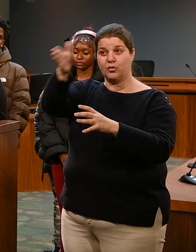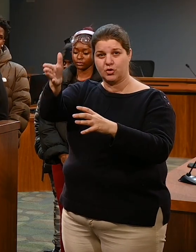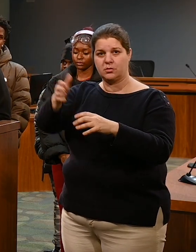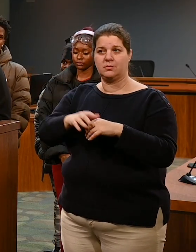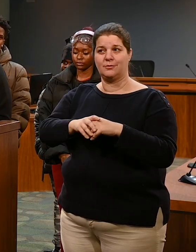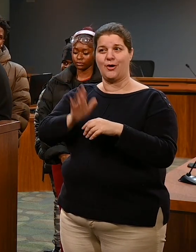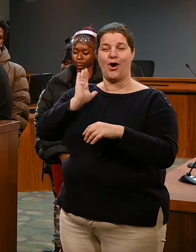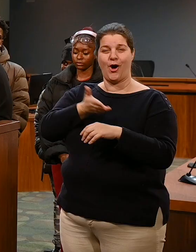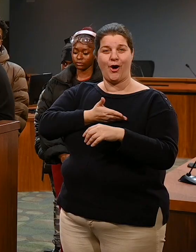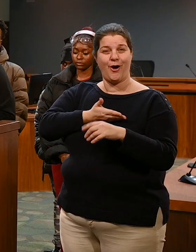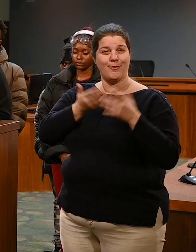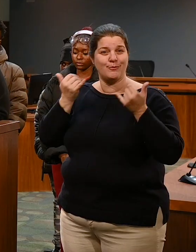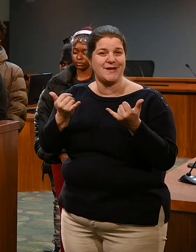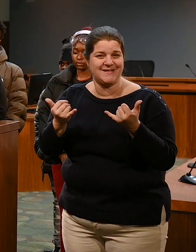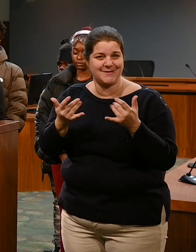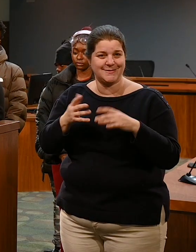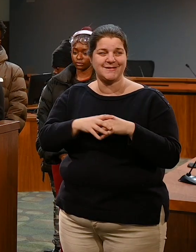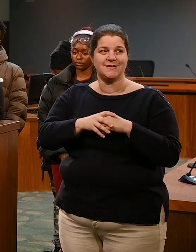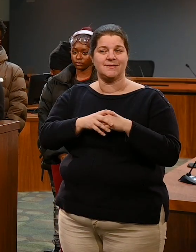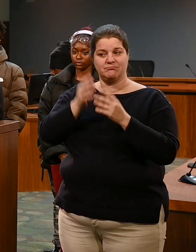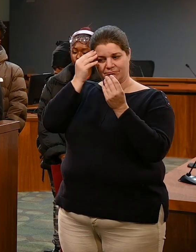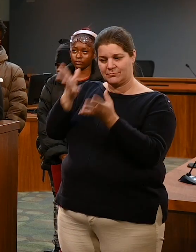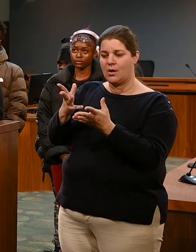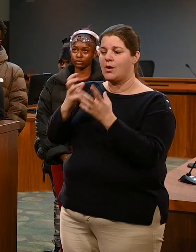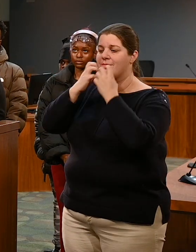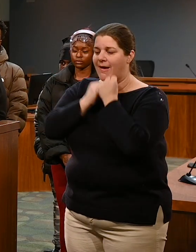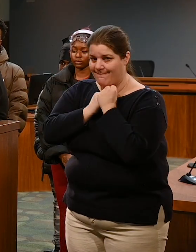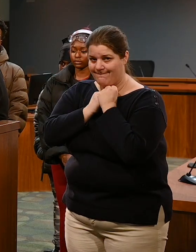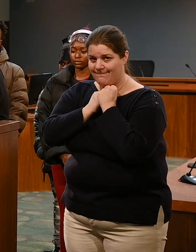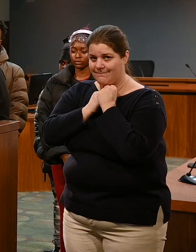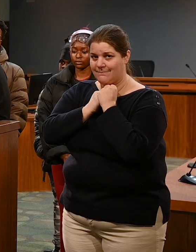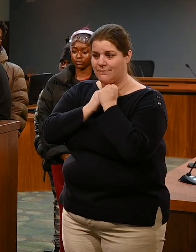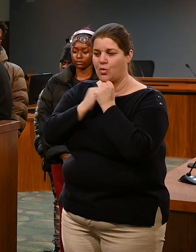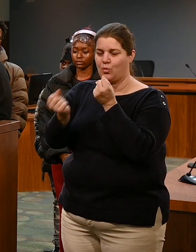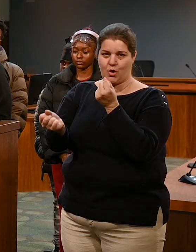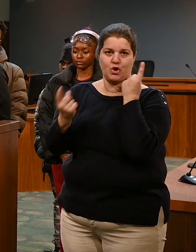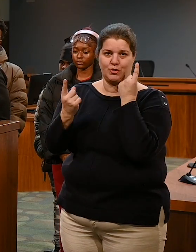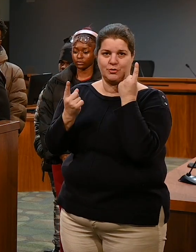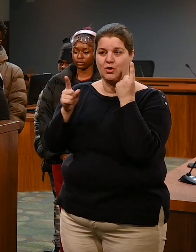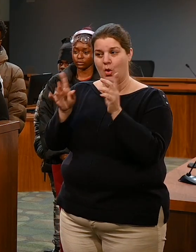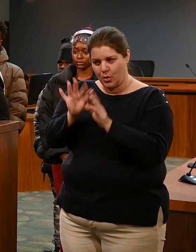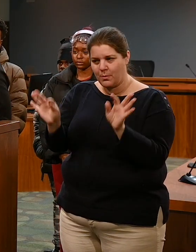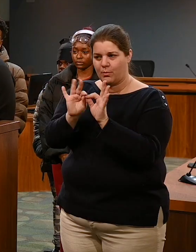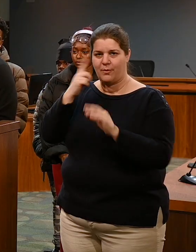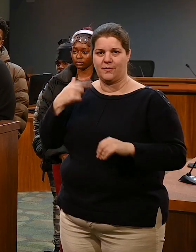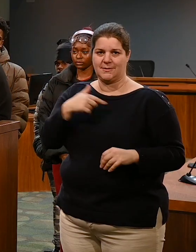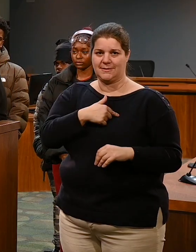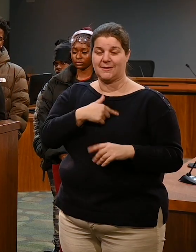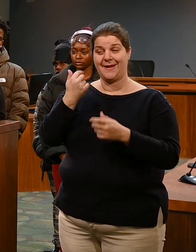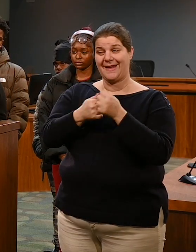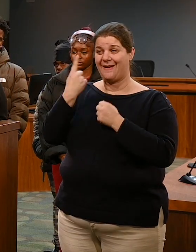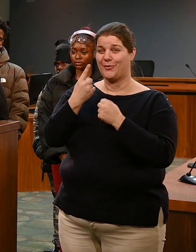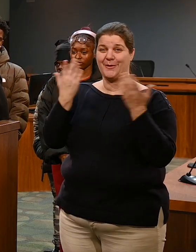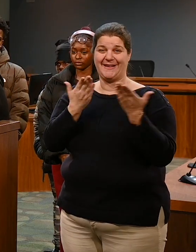Let them know that they are loved. Let them know that they're important to us. Let them know that they are heard. Everyone that is standing here, I